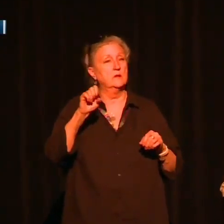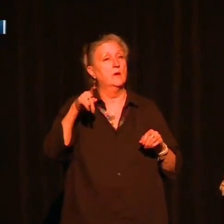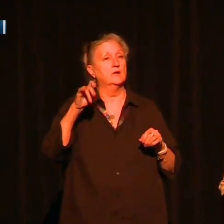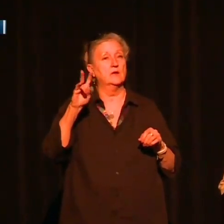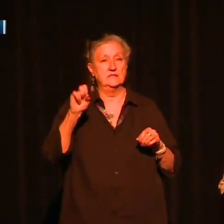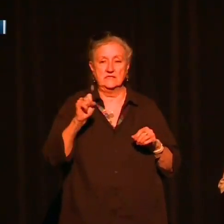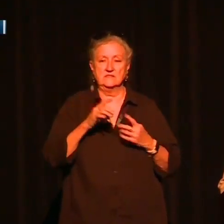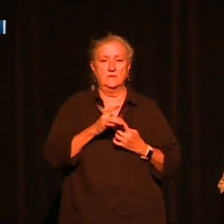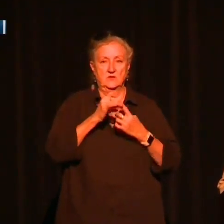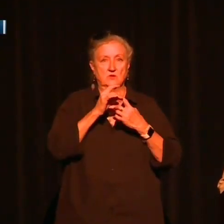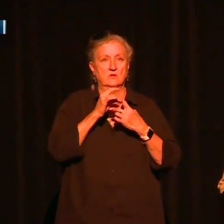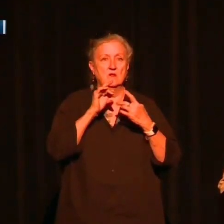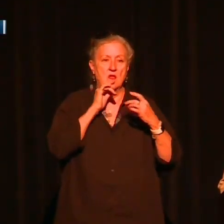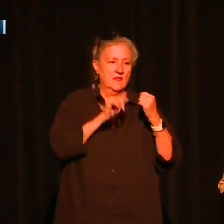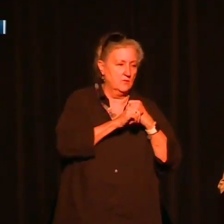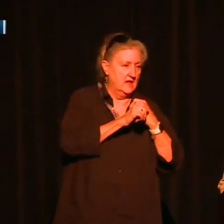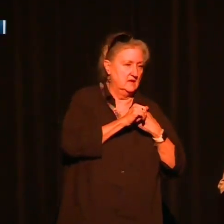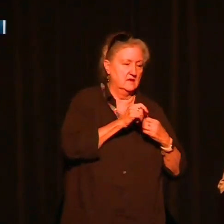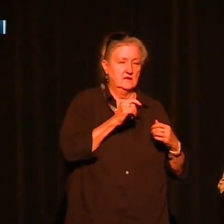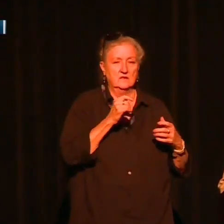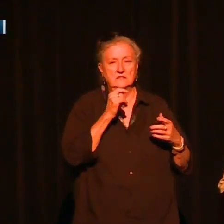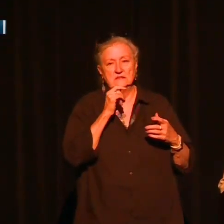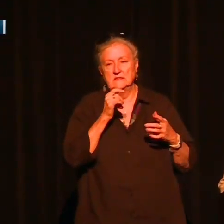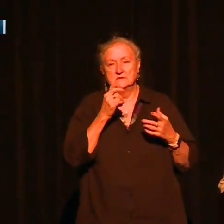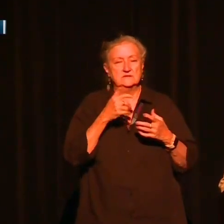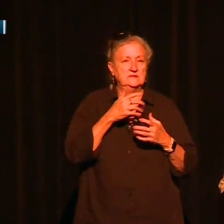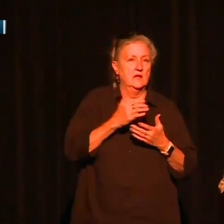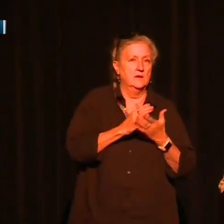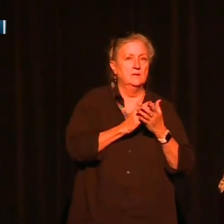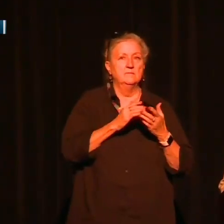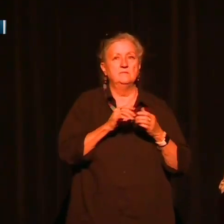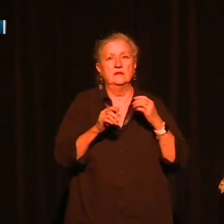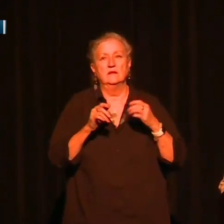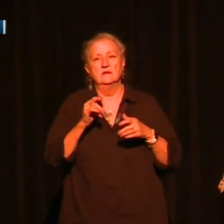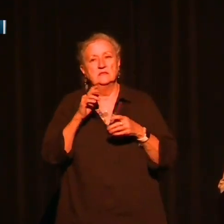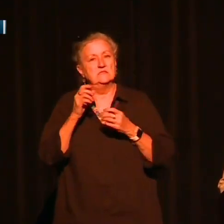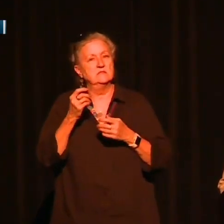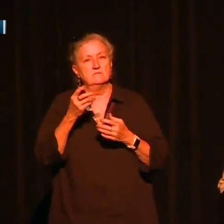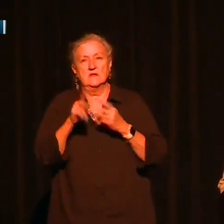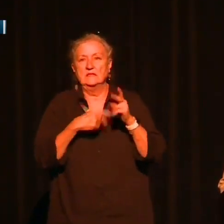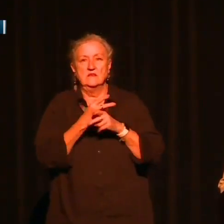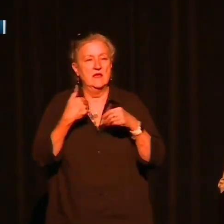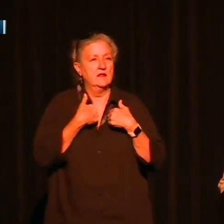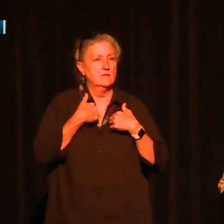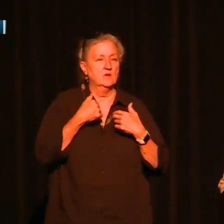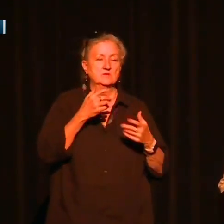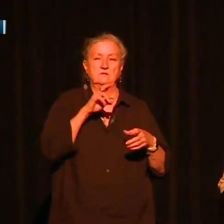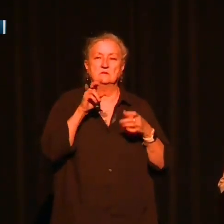include threatened and endangered species, cultural resources, those areas of tribal concerns,